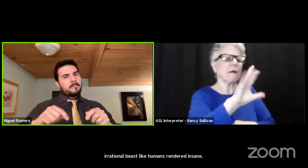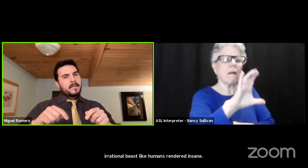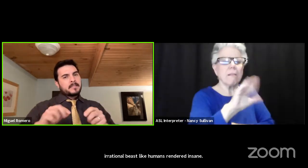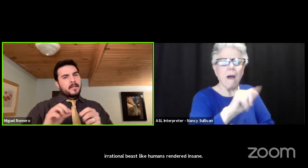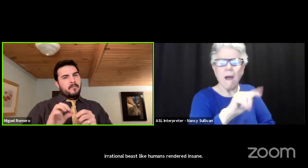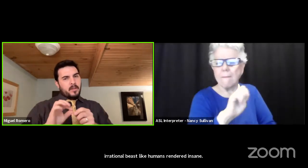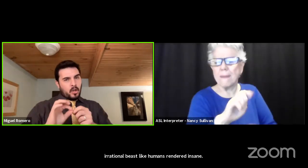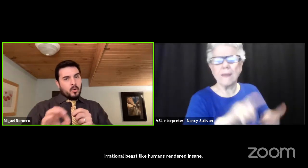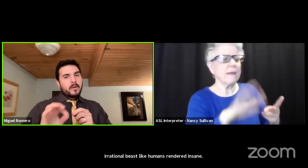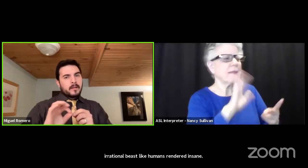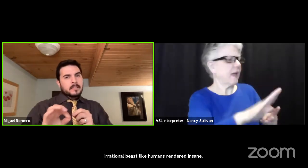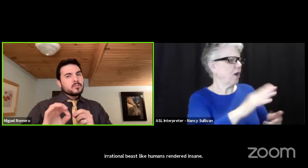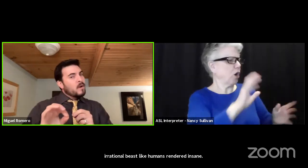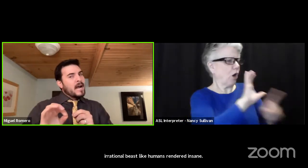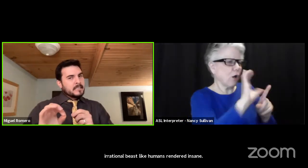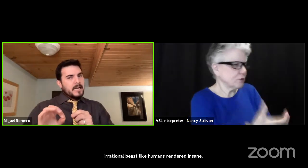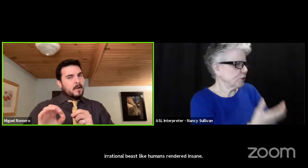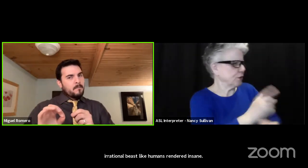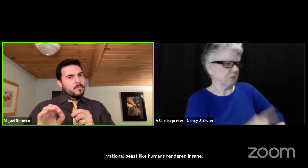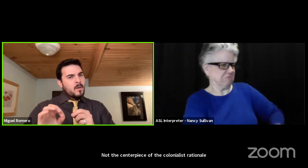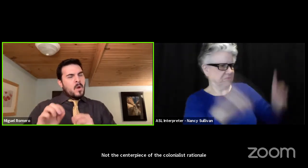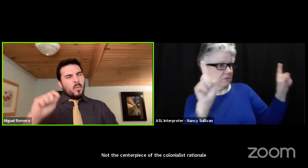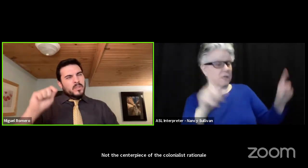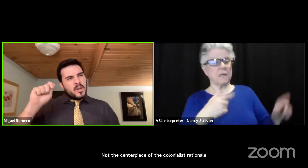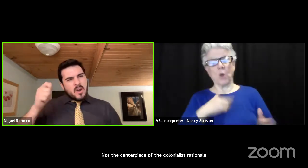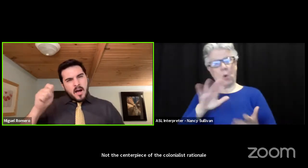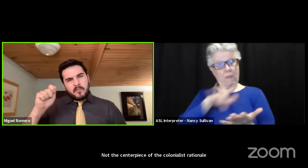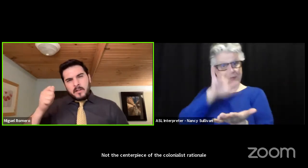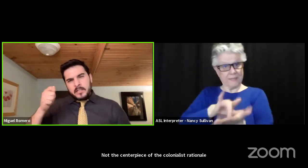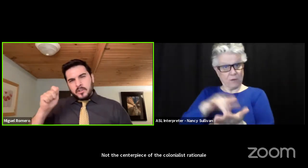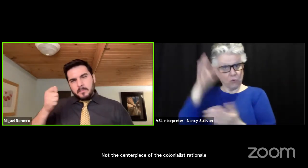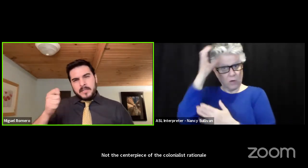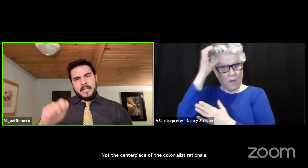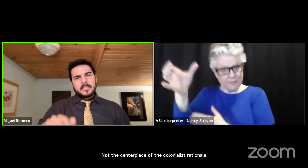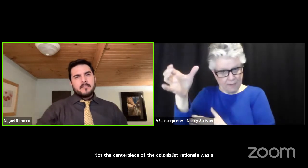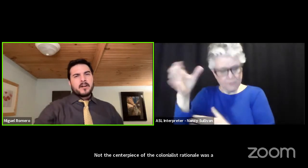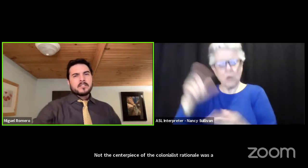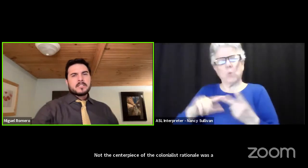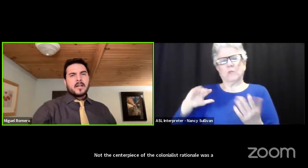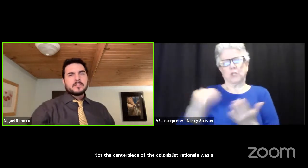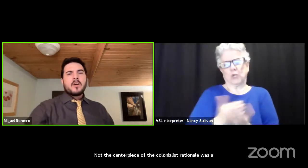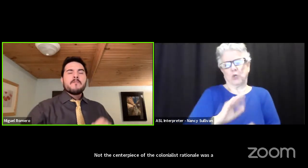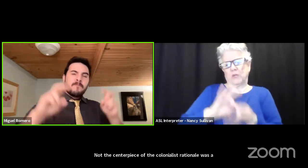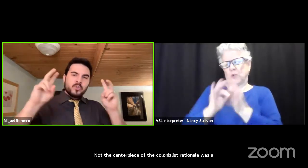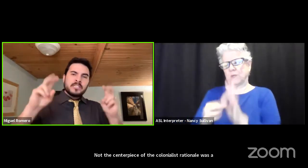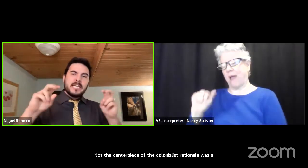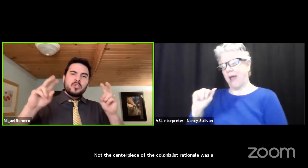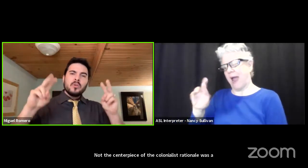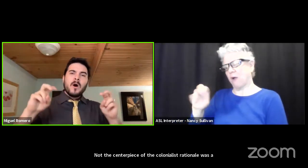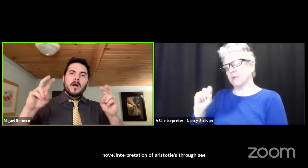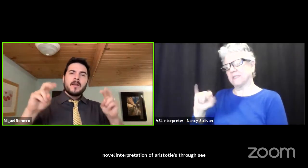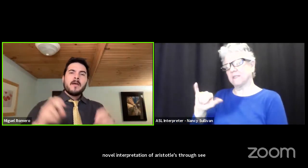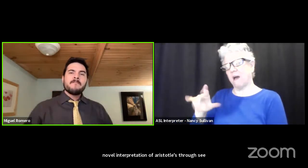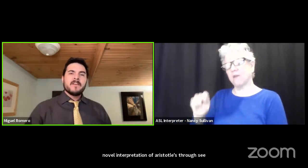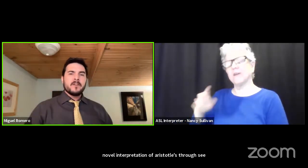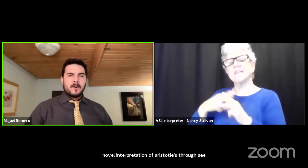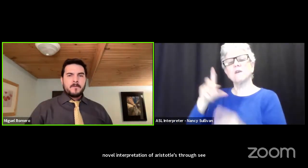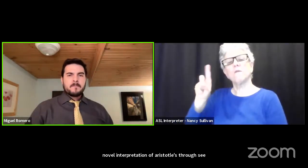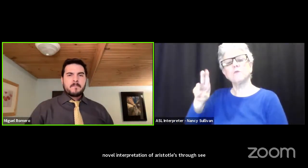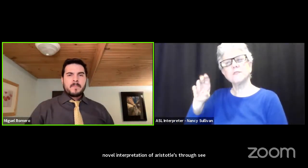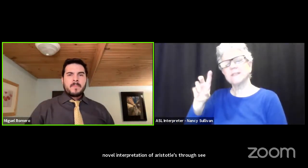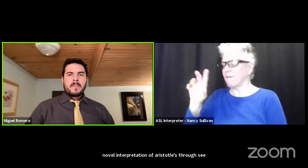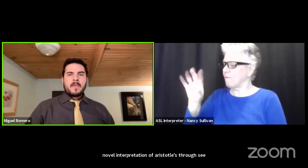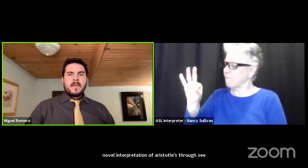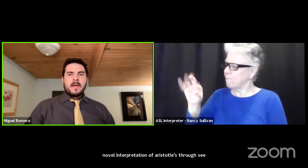the centerpiece of the colonialist rationale was a novel interpretation of Aristotle's Phusidoulon